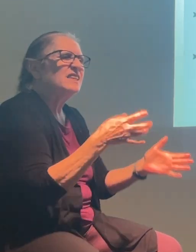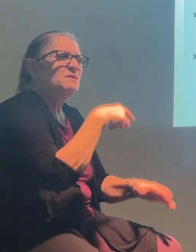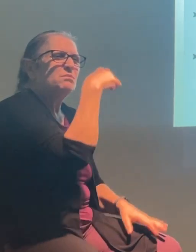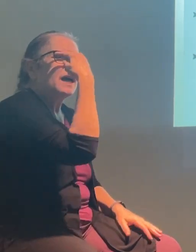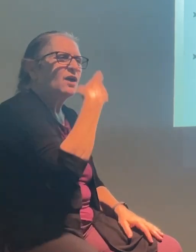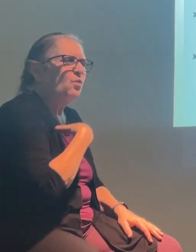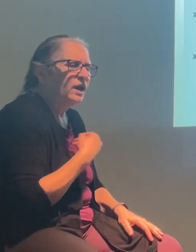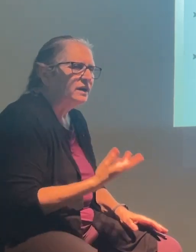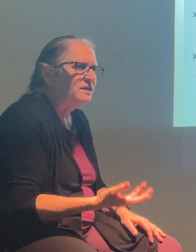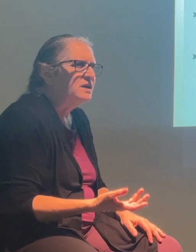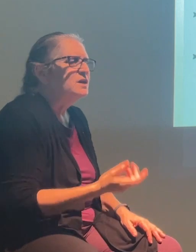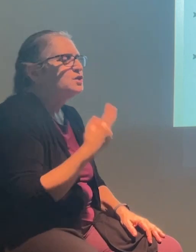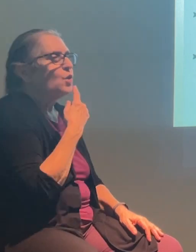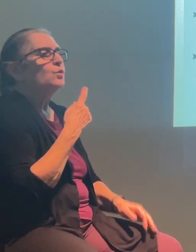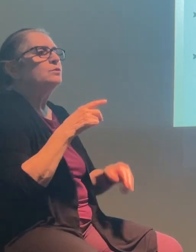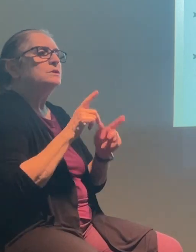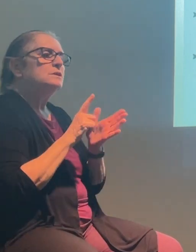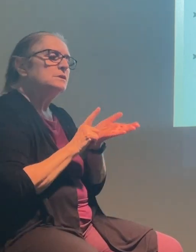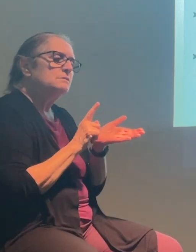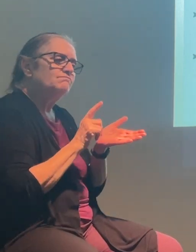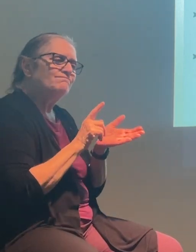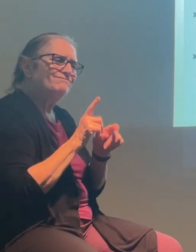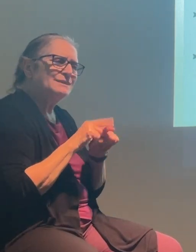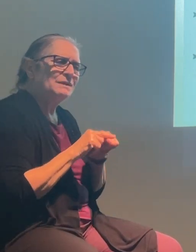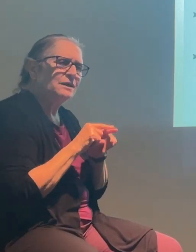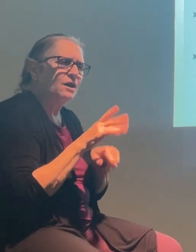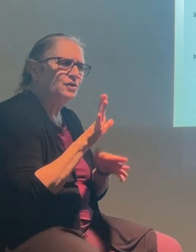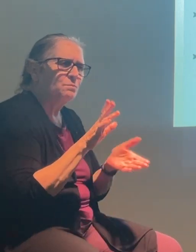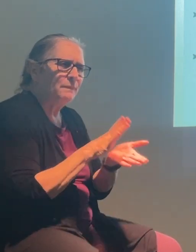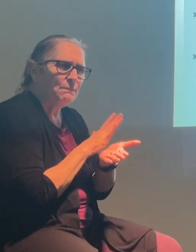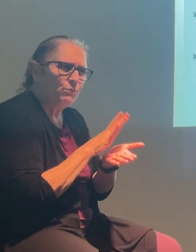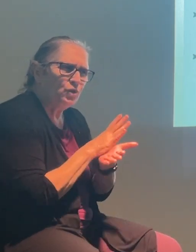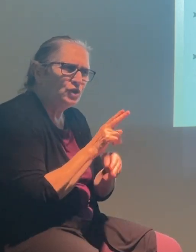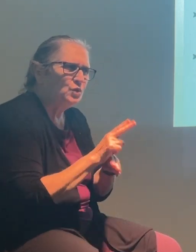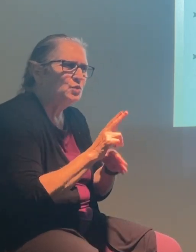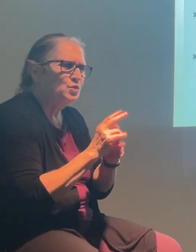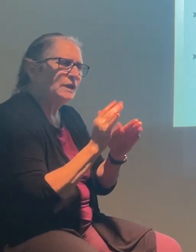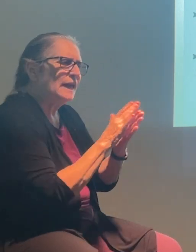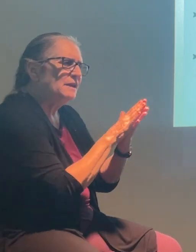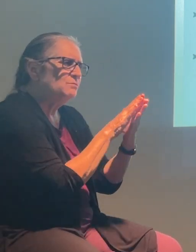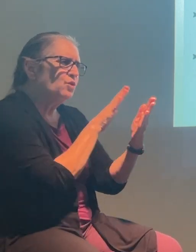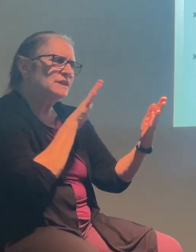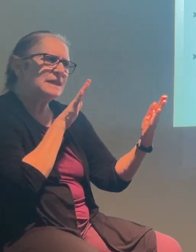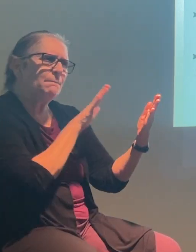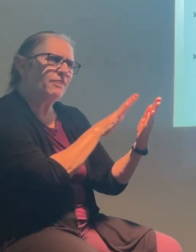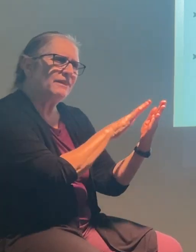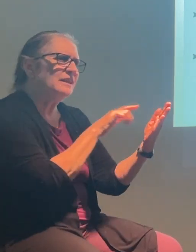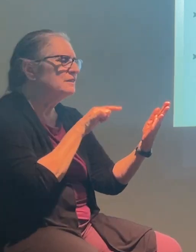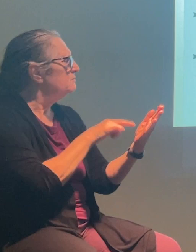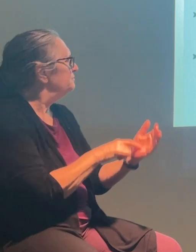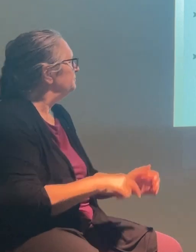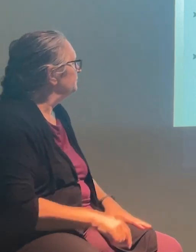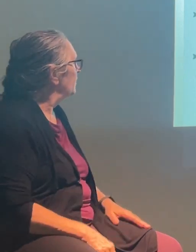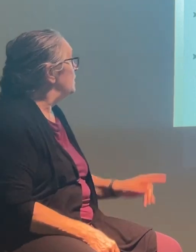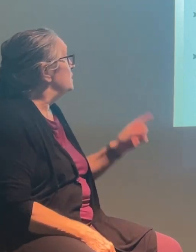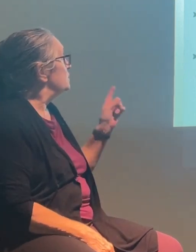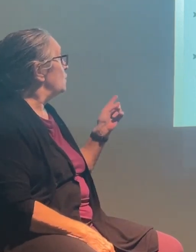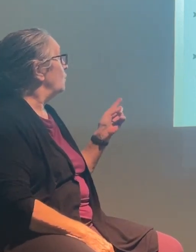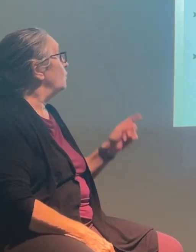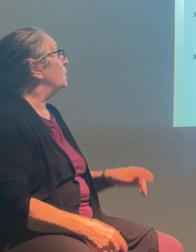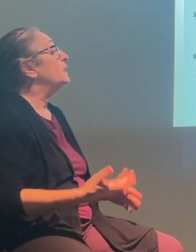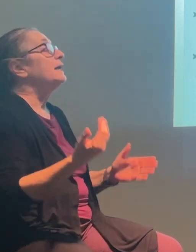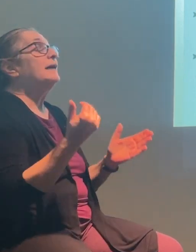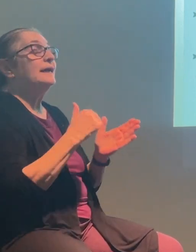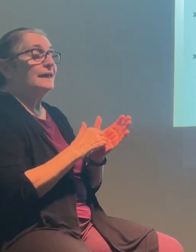it could give you more depth. So Steichen quickly acquired a reputation when he was in Paris,